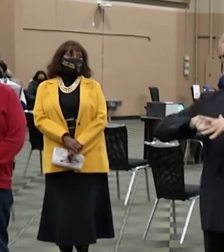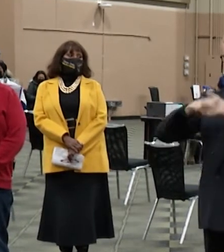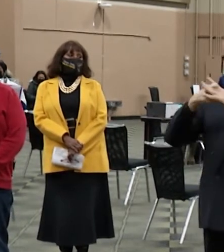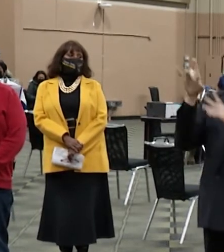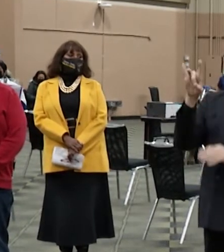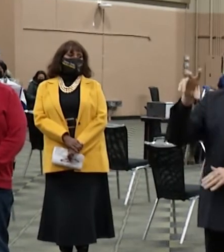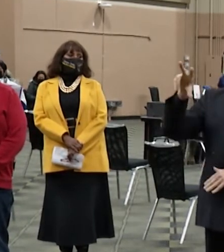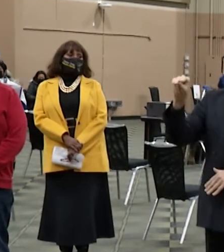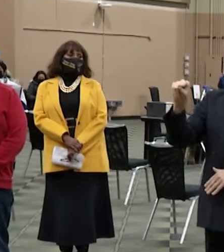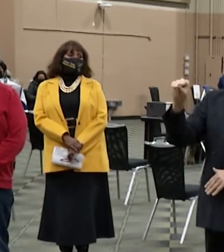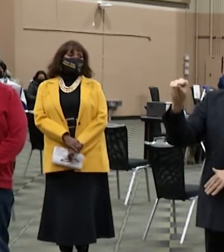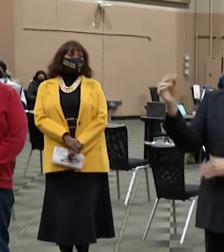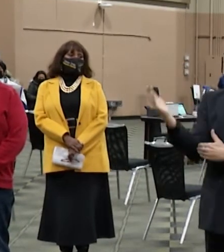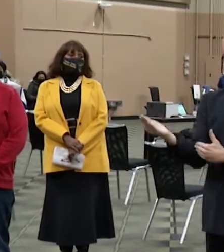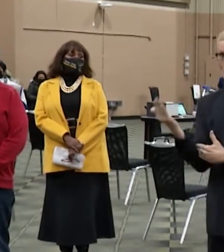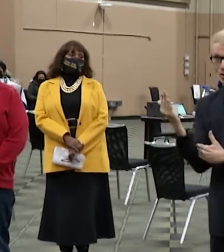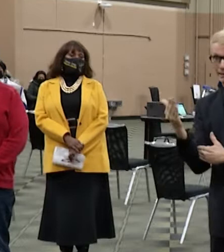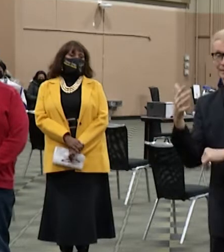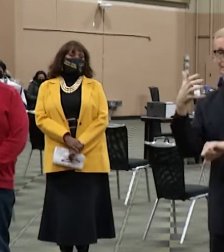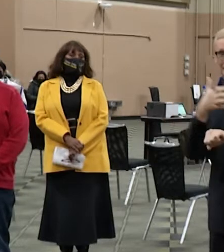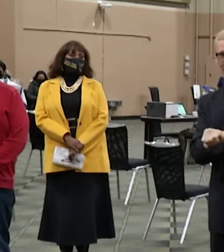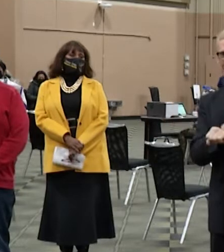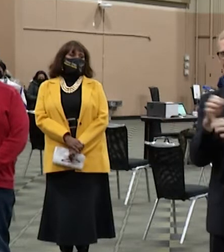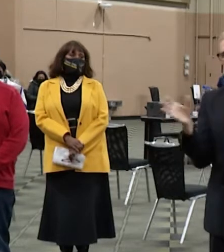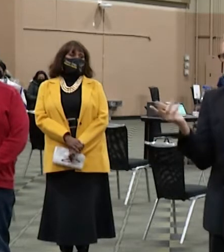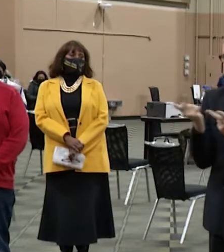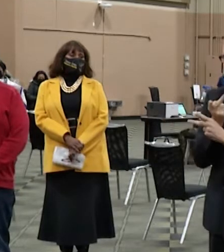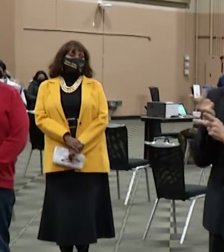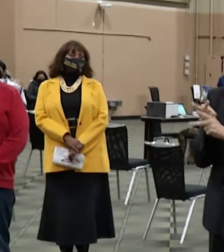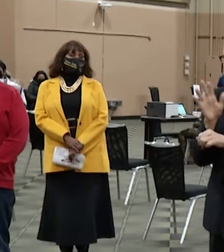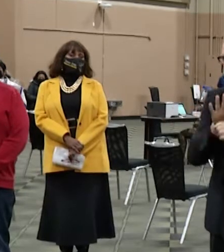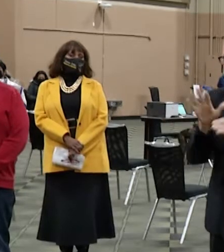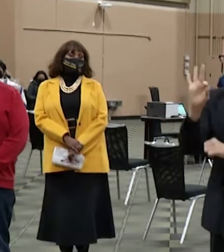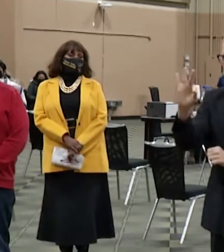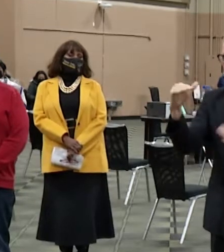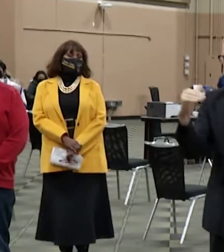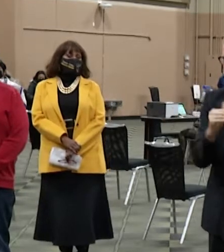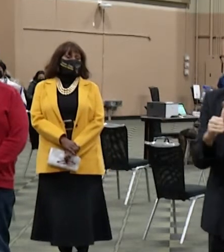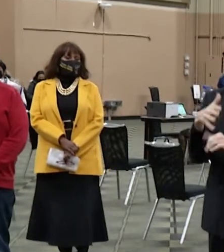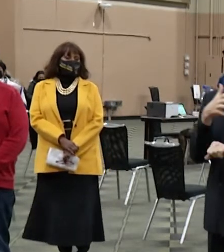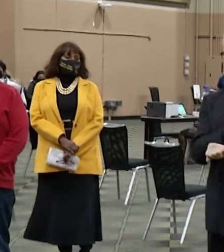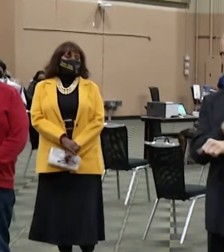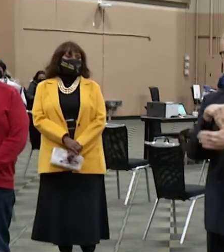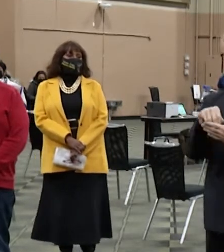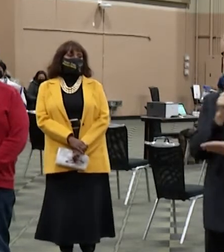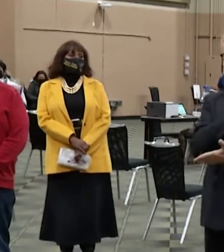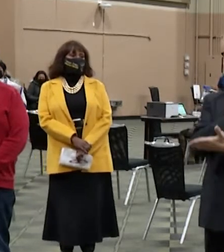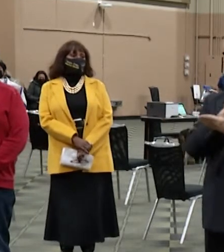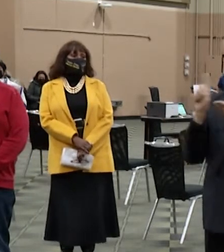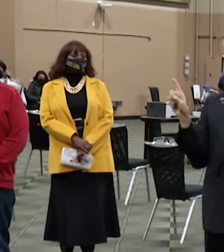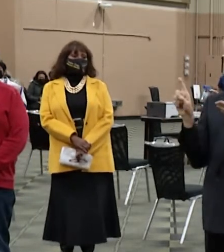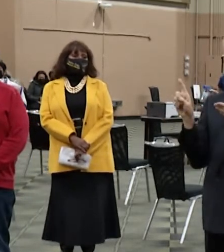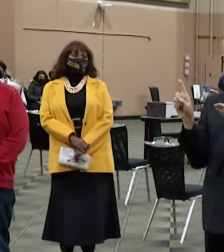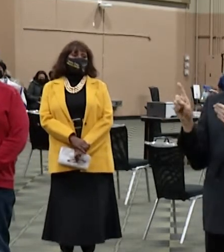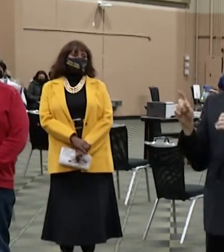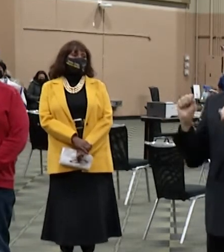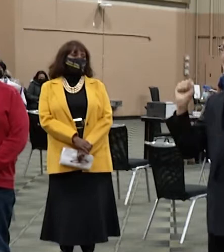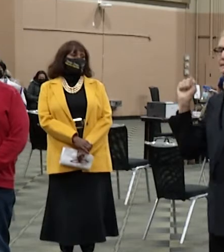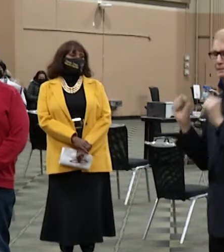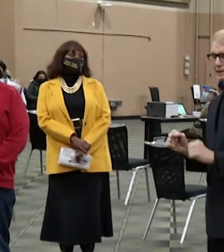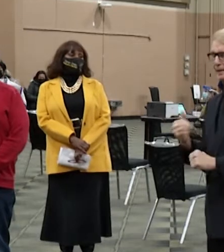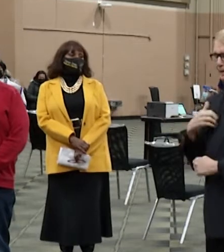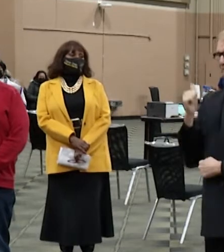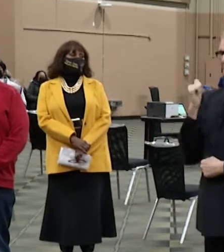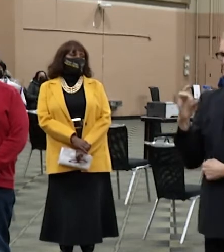do 9,000 vaccinations per week, with the capacity to administer 18,000